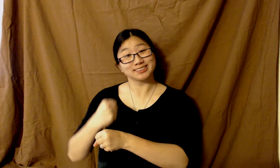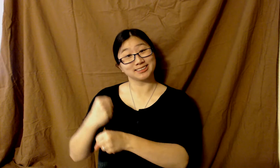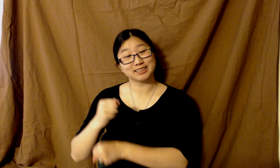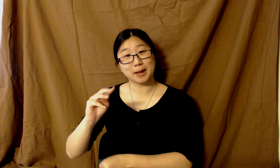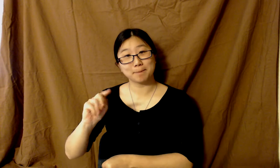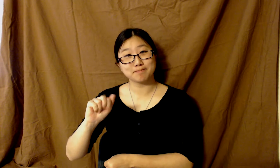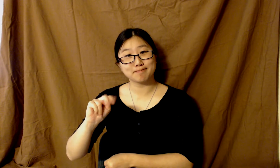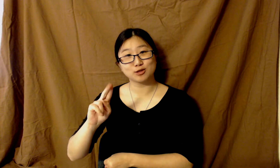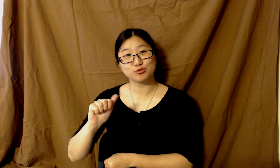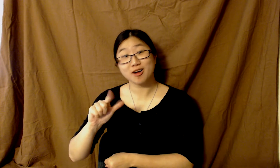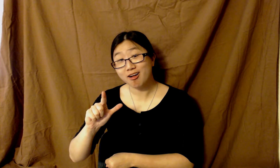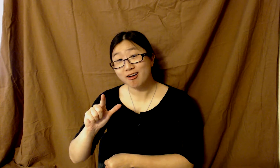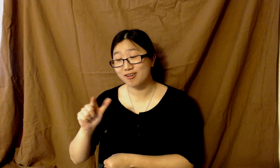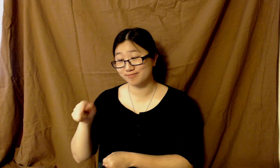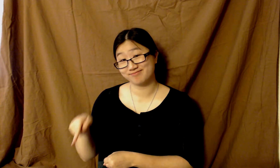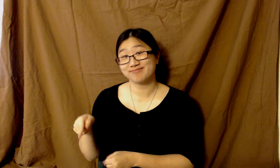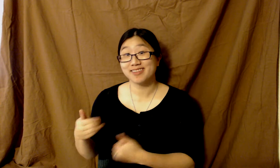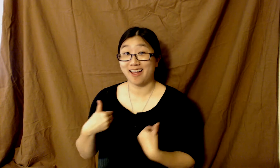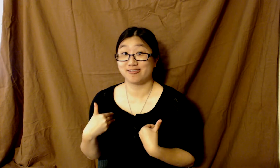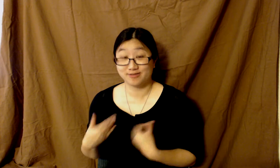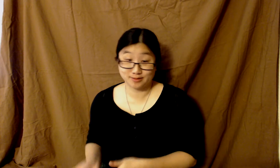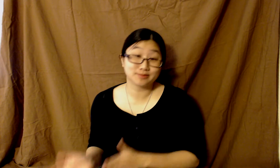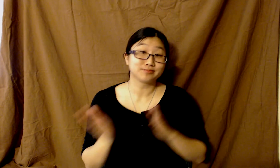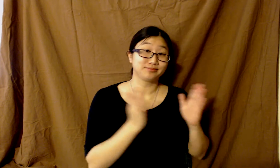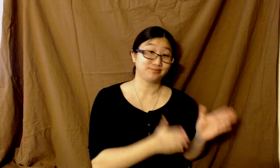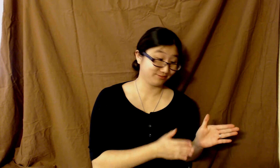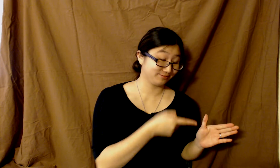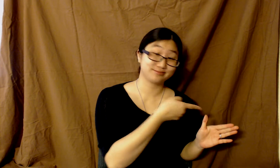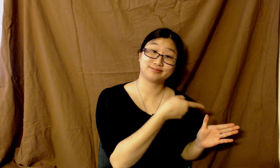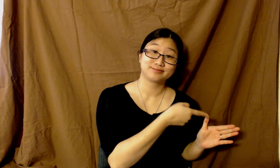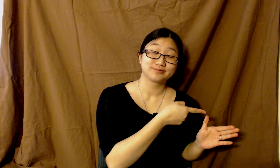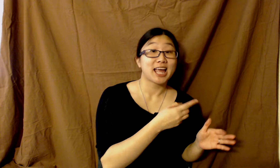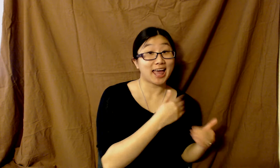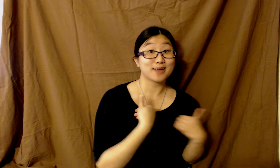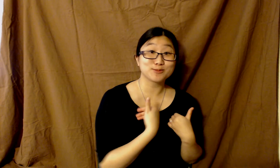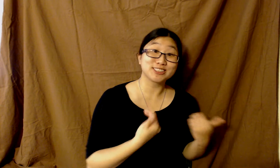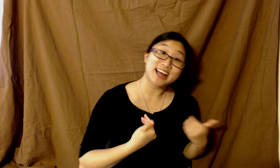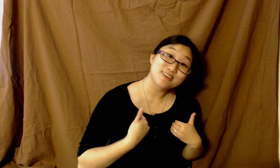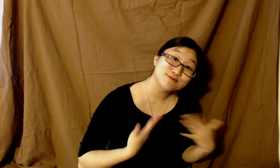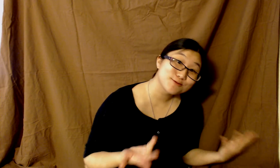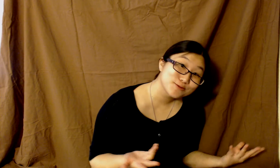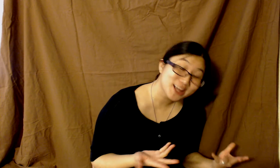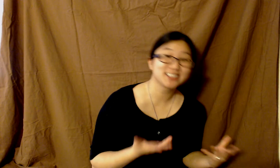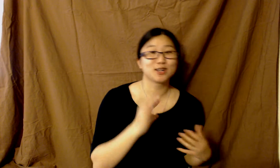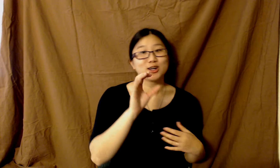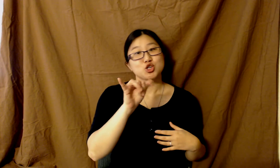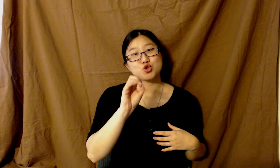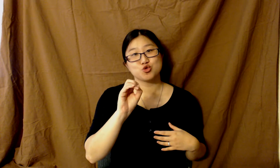This is just one search I did for OCD dog, but I encourage all of you to look at OCD cat. You will